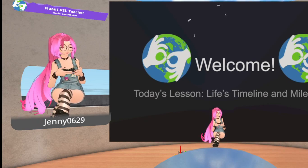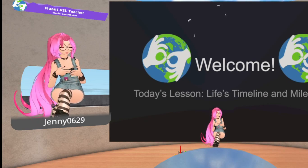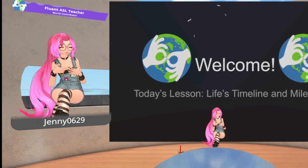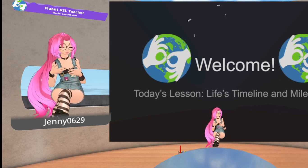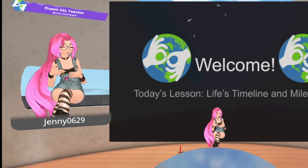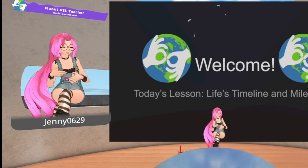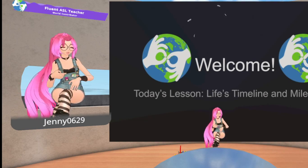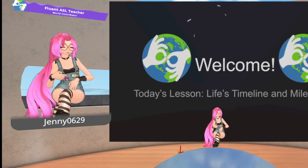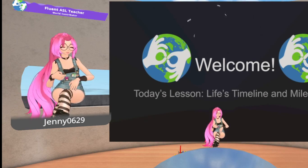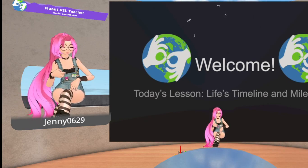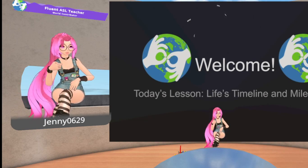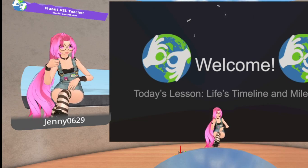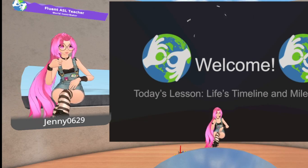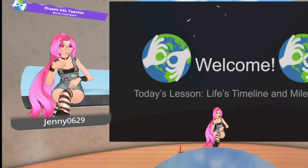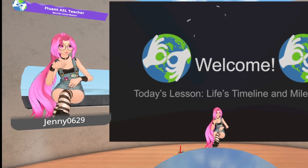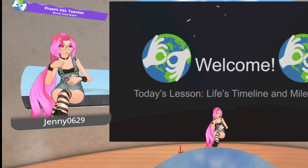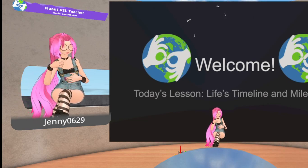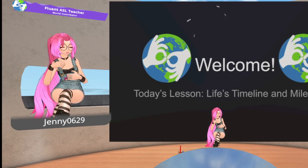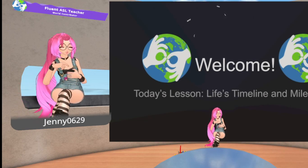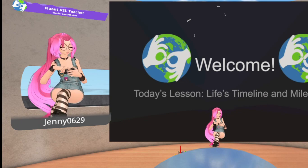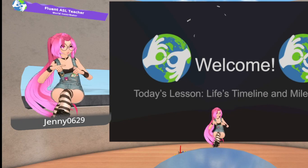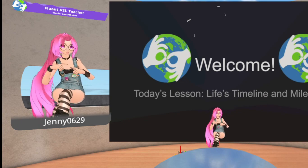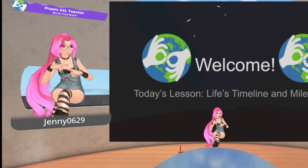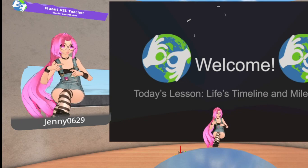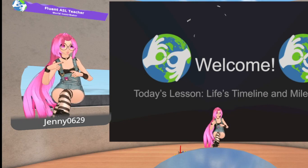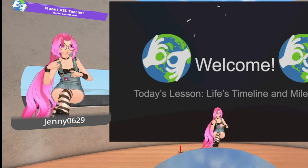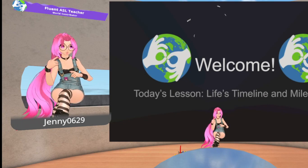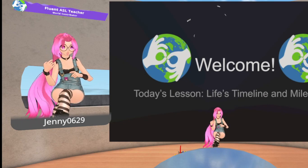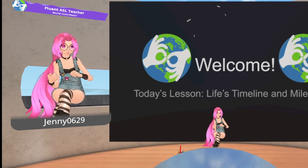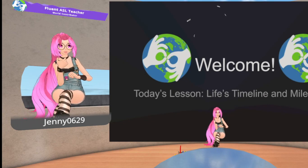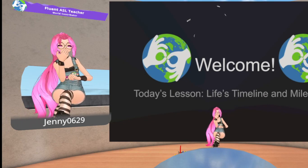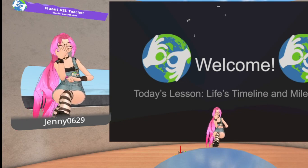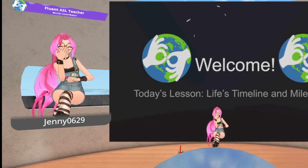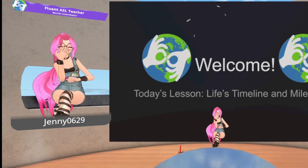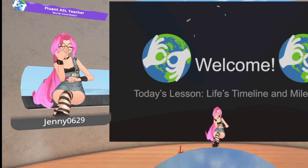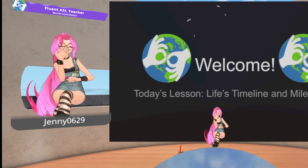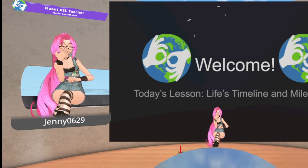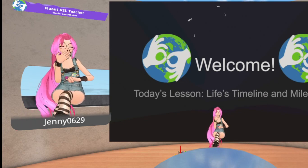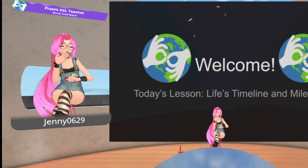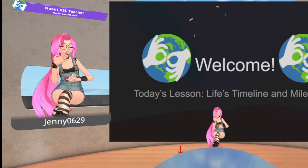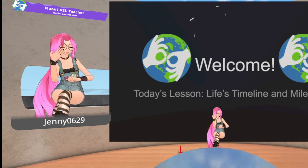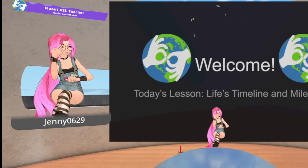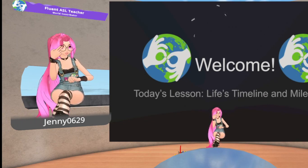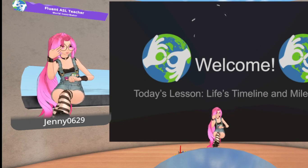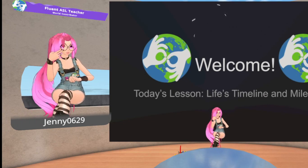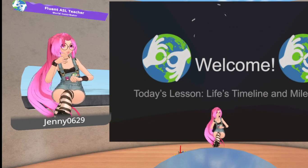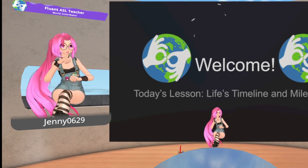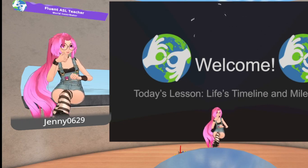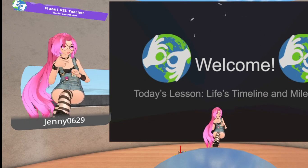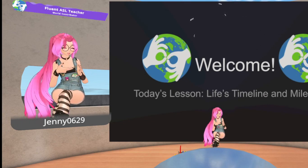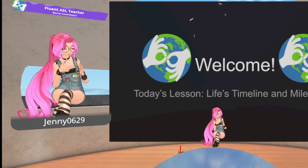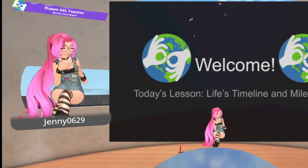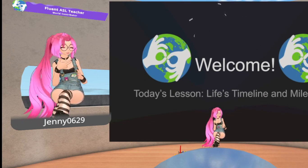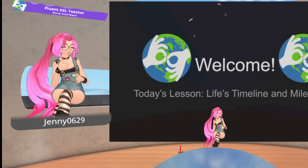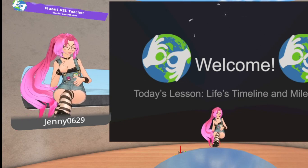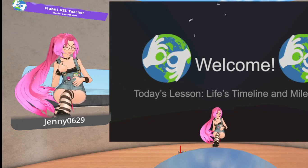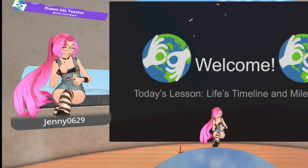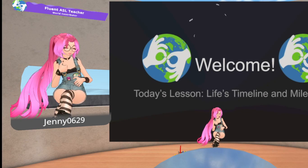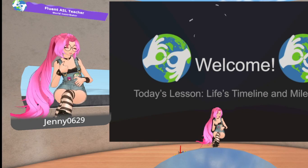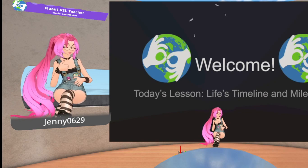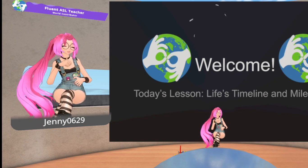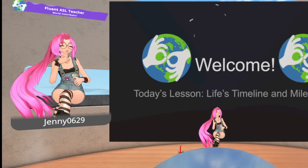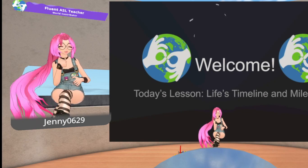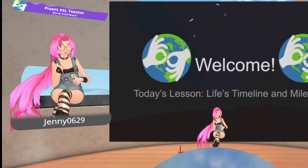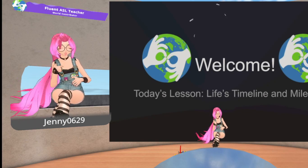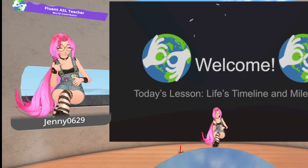honest everyone was. And like the amount of times that I've been confronted with something because I realized that I wasn't really being